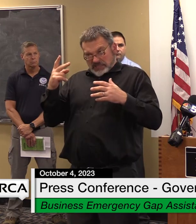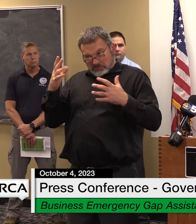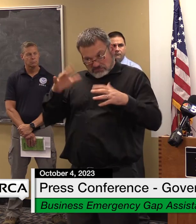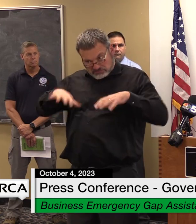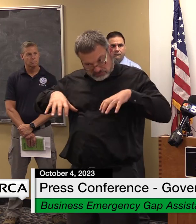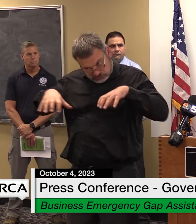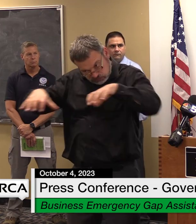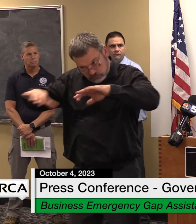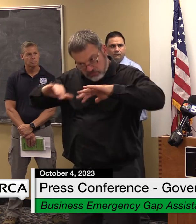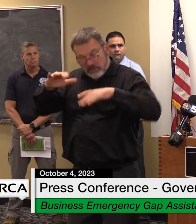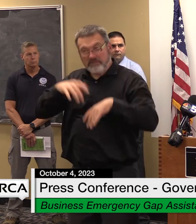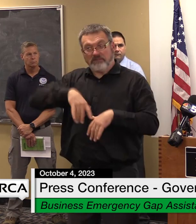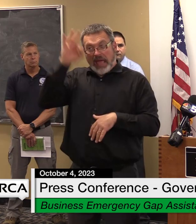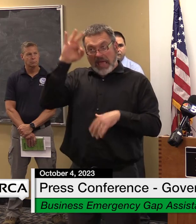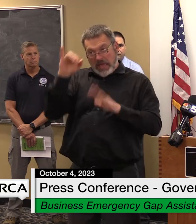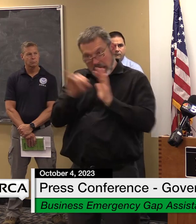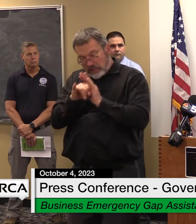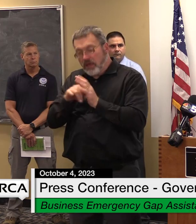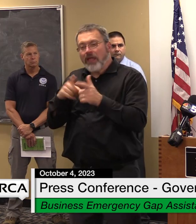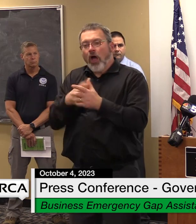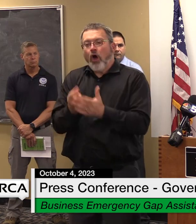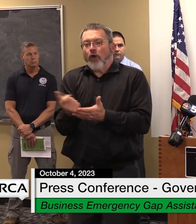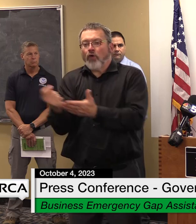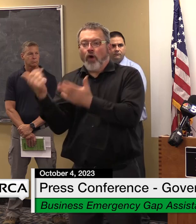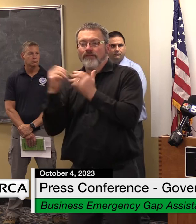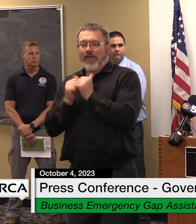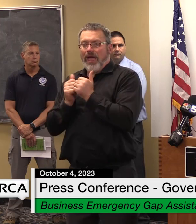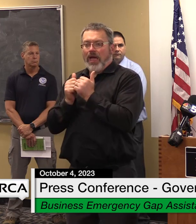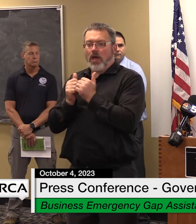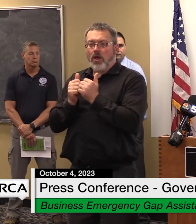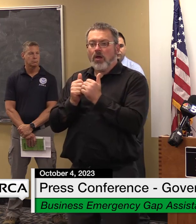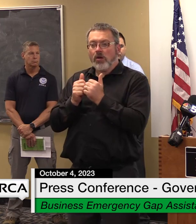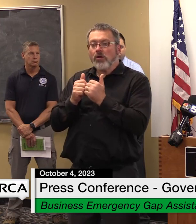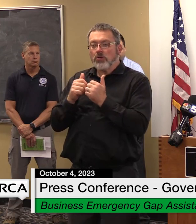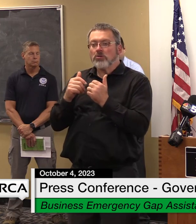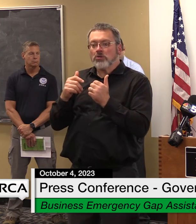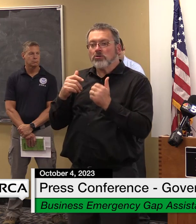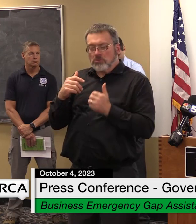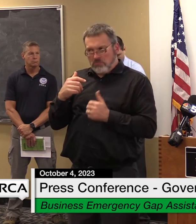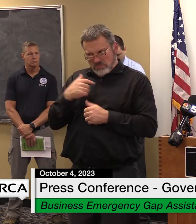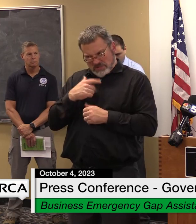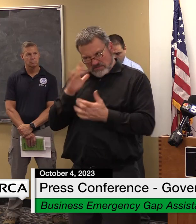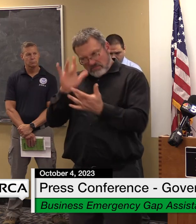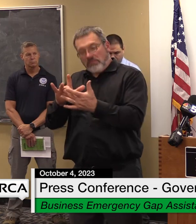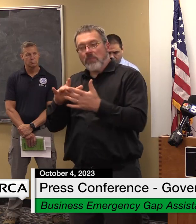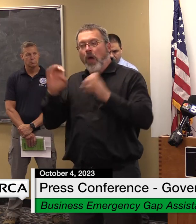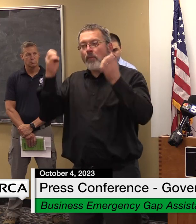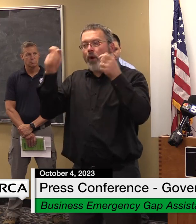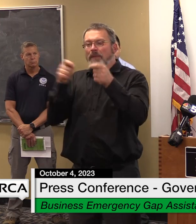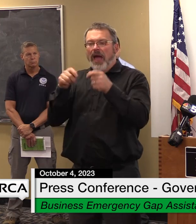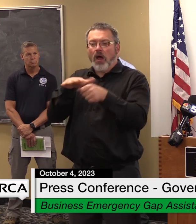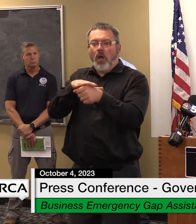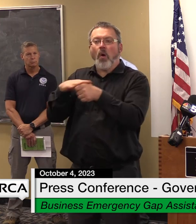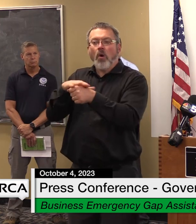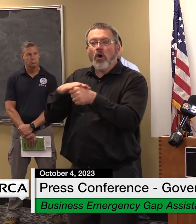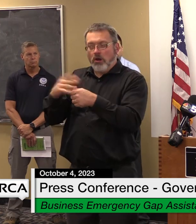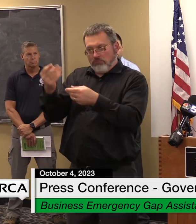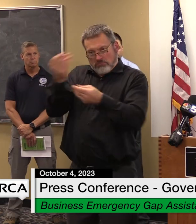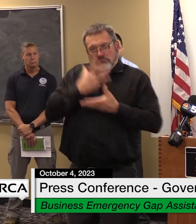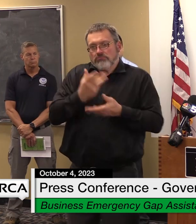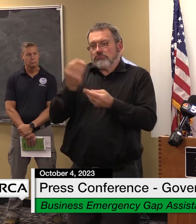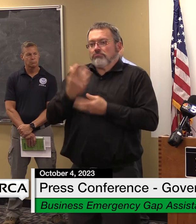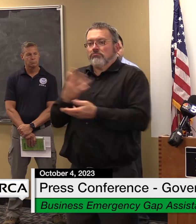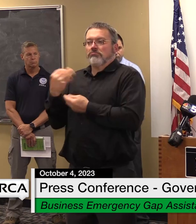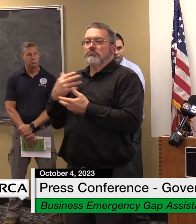To find the debris, we first turned to the local emergency managers and town officials. They identified areas of need and specific requests for